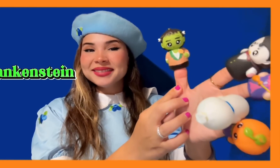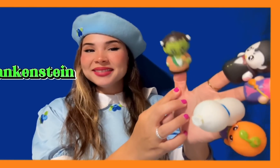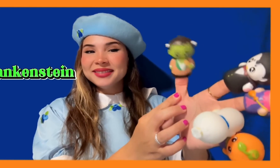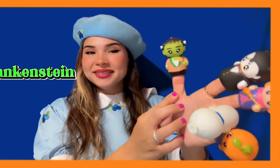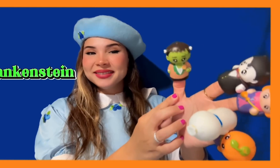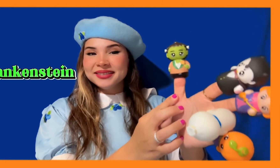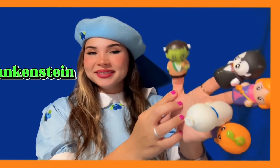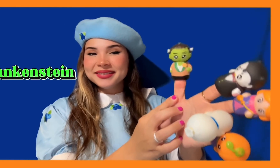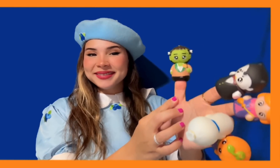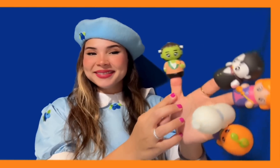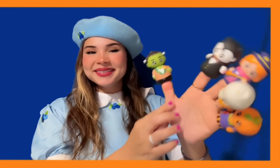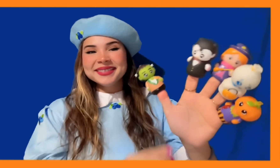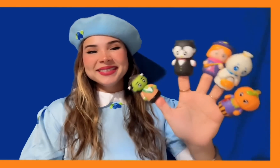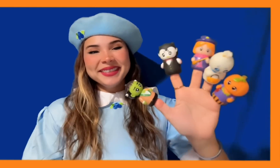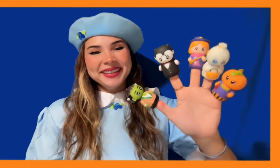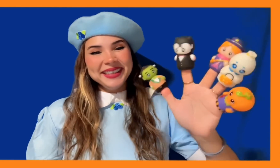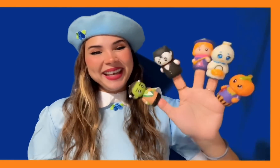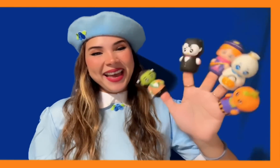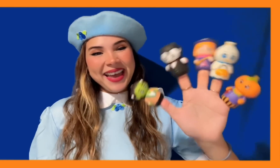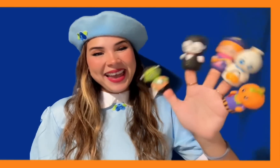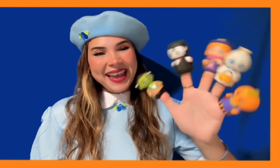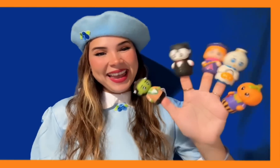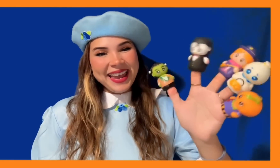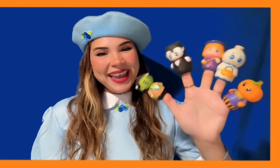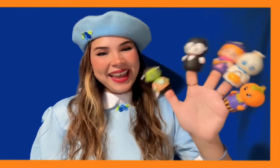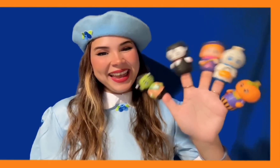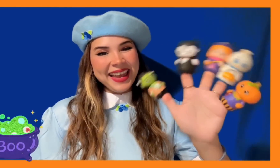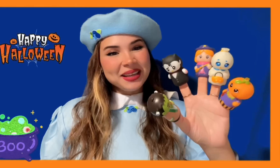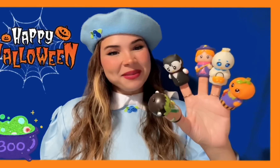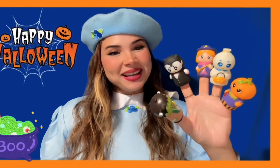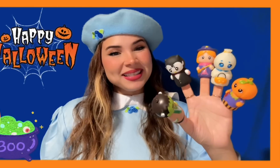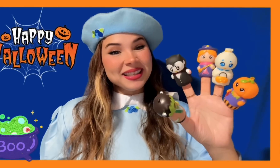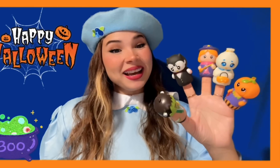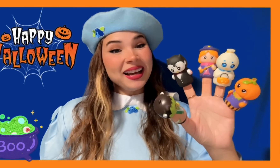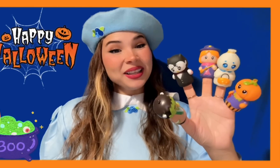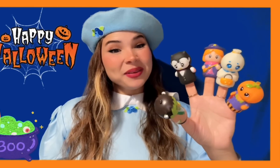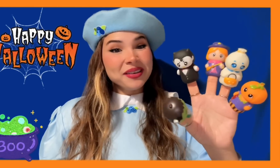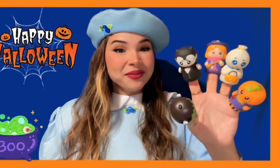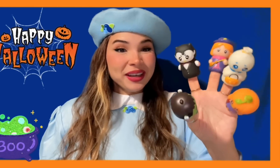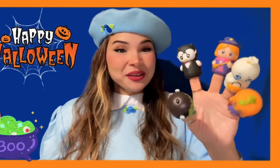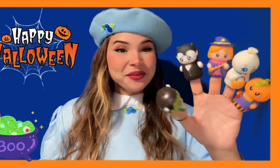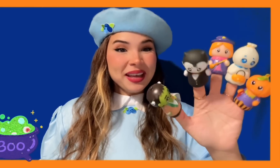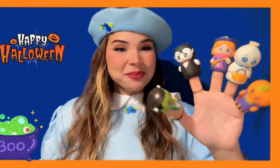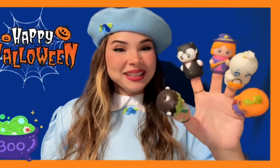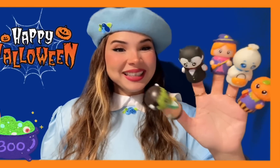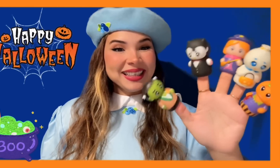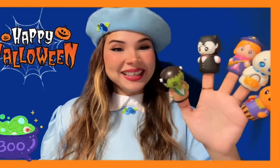am, how do you do? Yay! Say bye to the Halloween finger family.